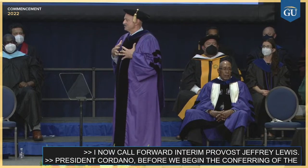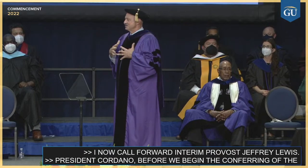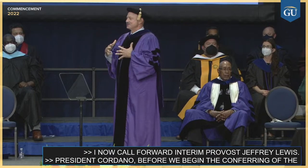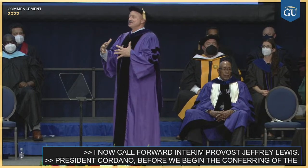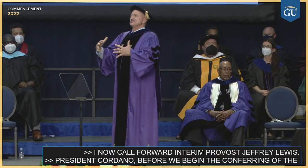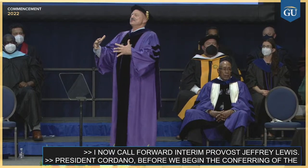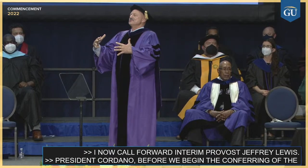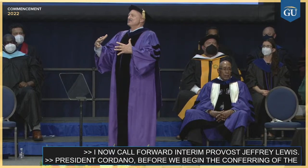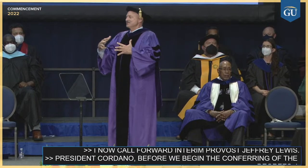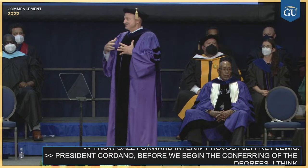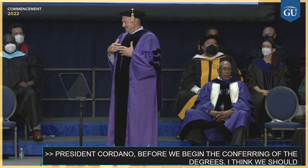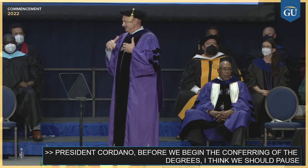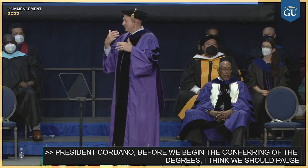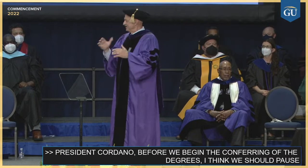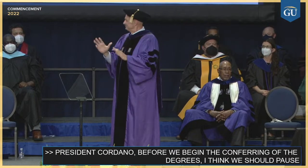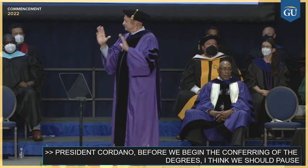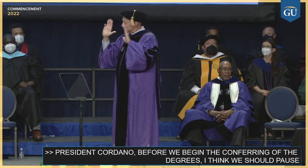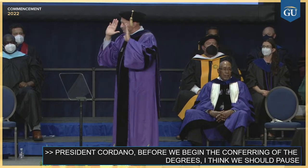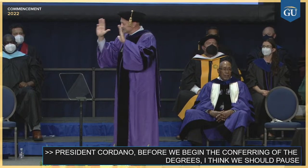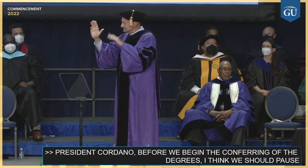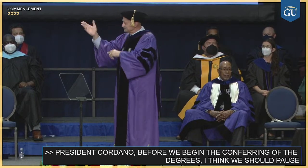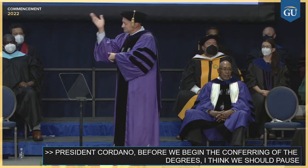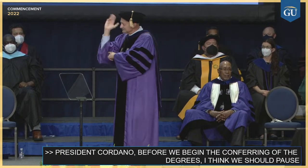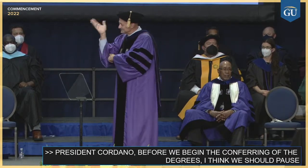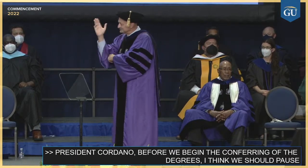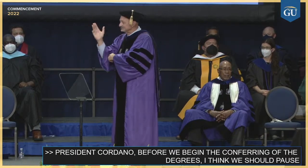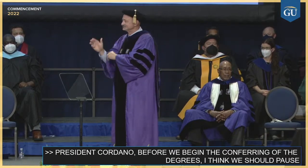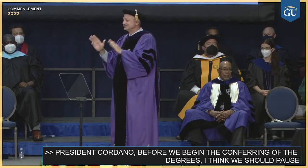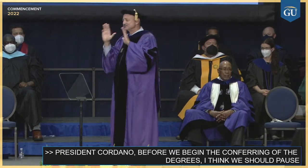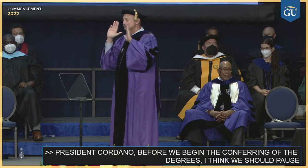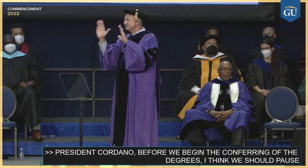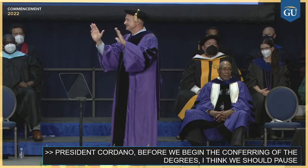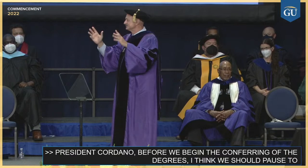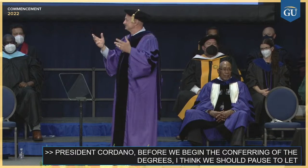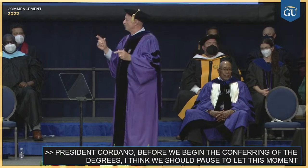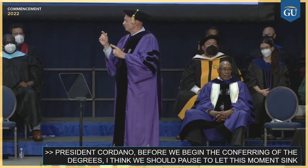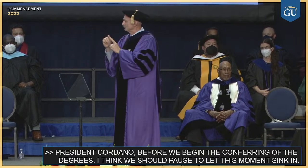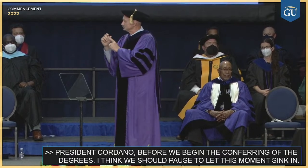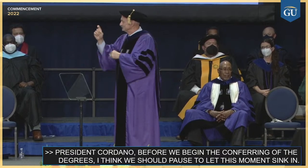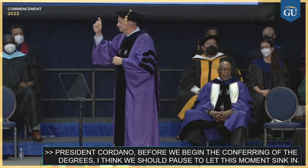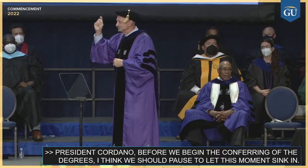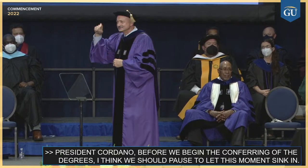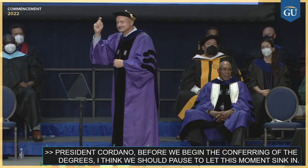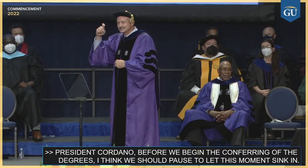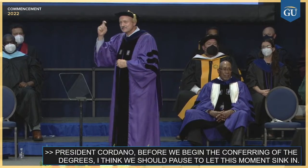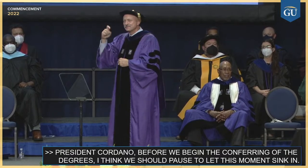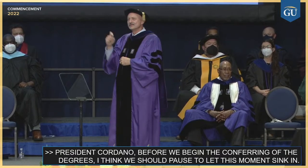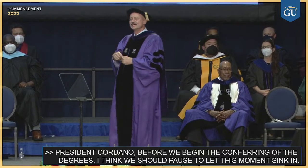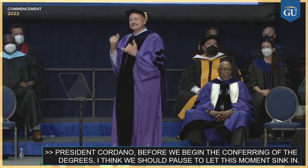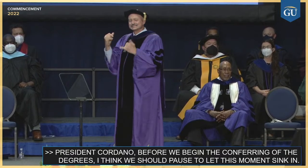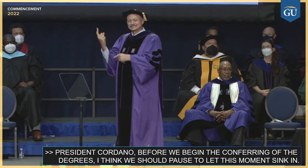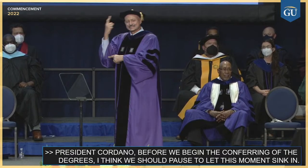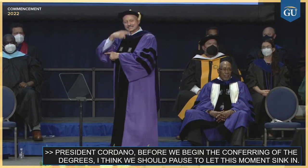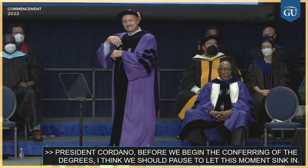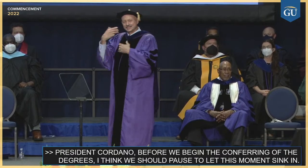pause and let the moment sink in. Today is the culmination of so